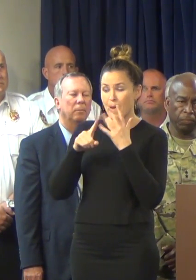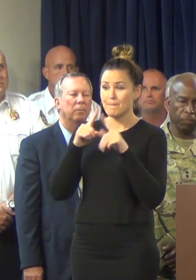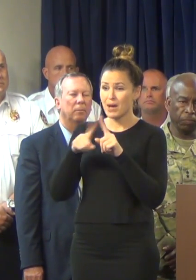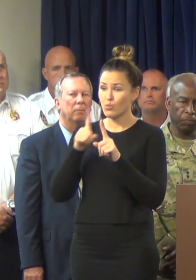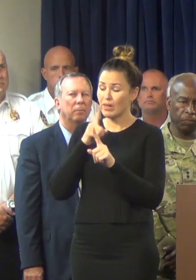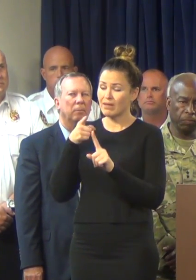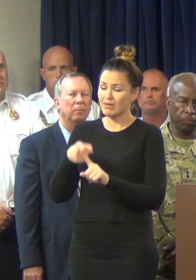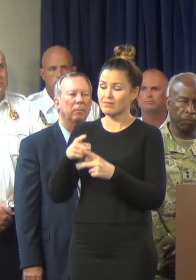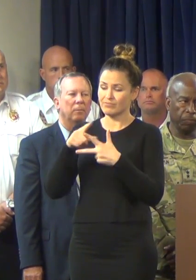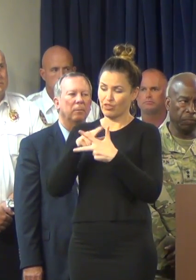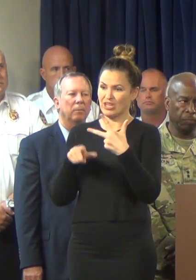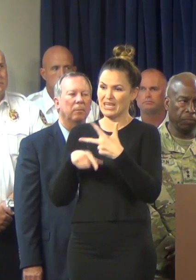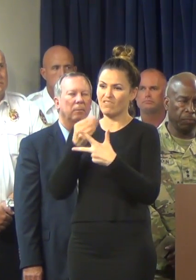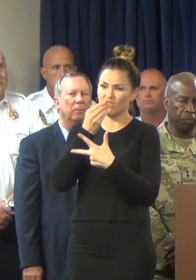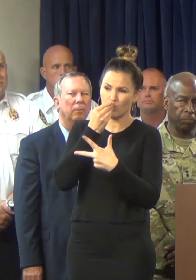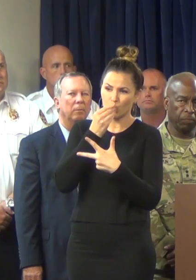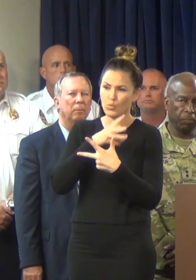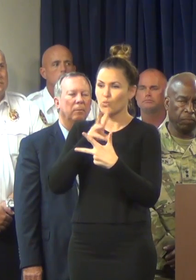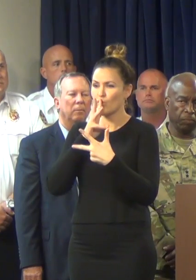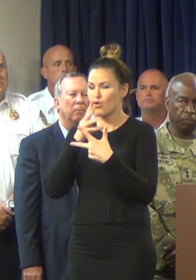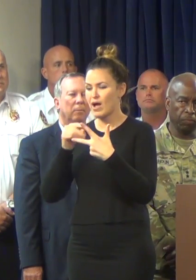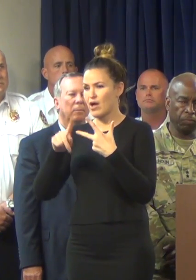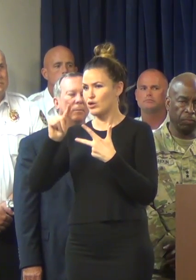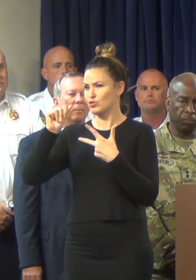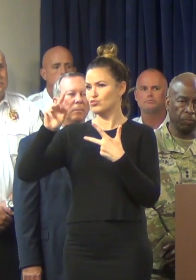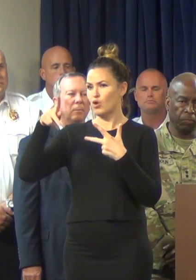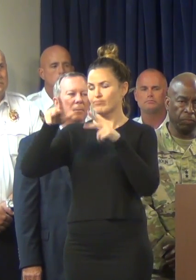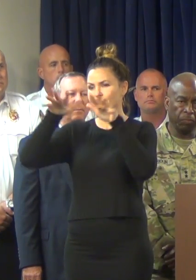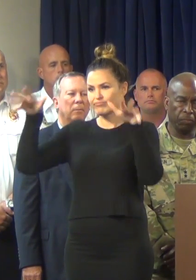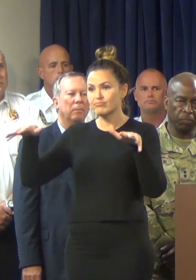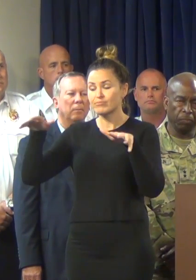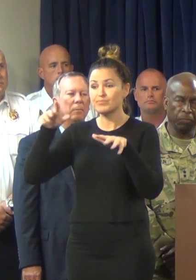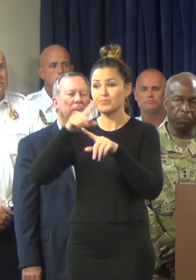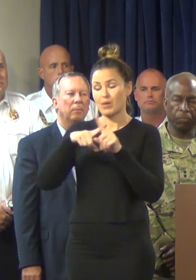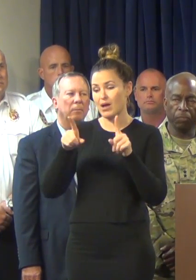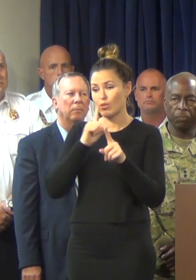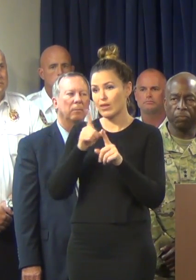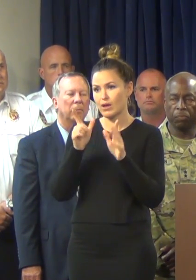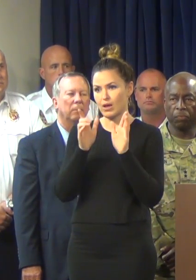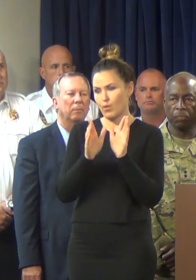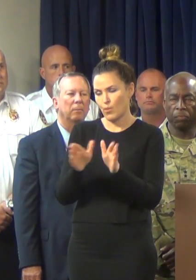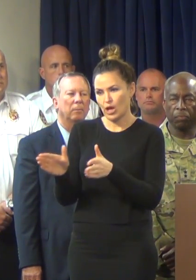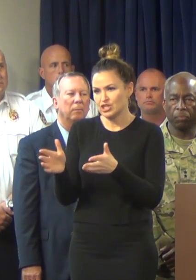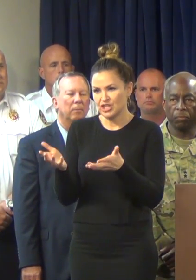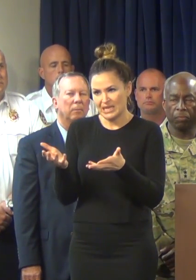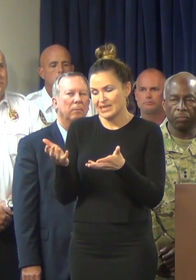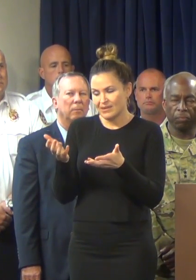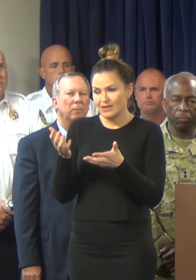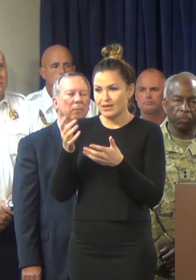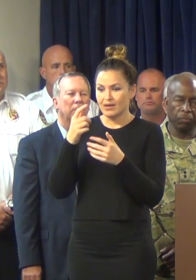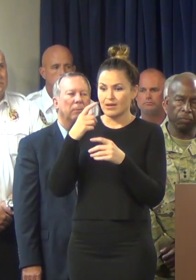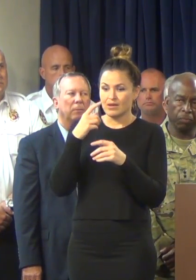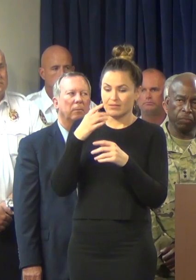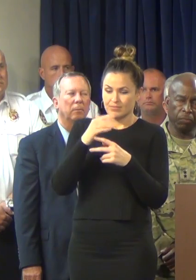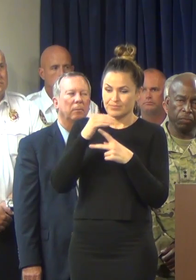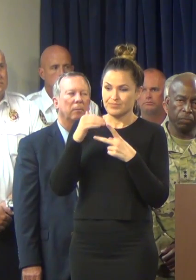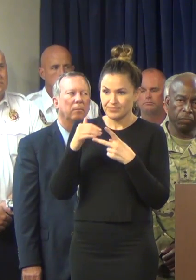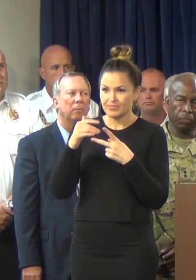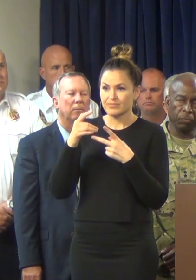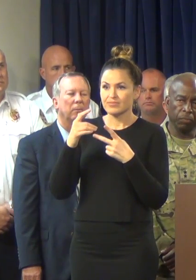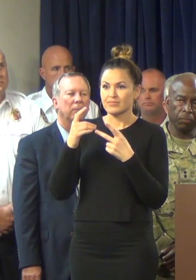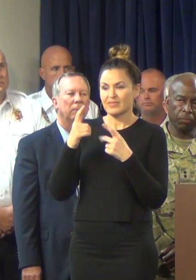and tarps. That's our initial issue. I mean, but you just go through. Now it's a preparation side, and then you're going to go to